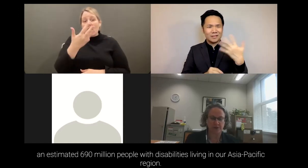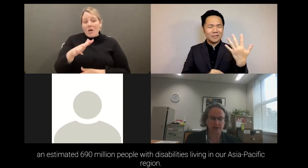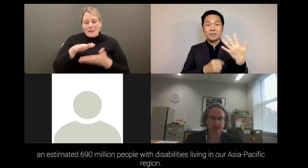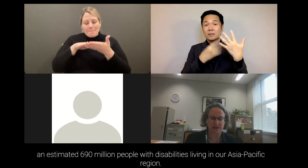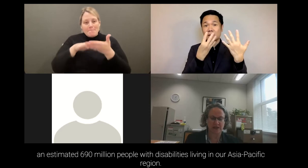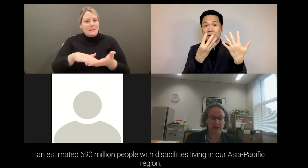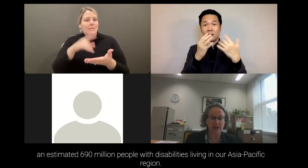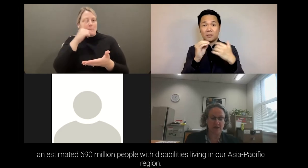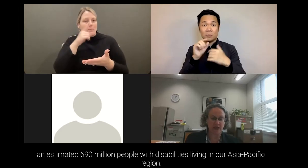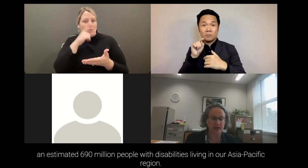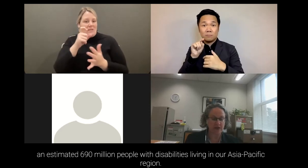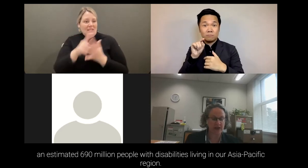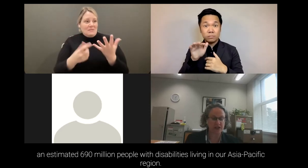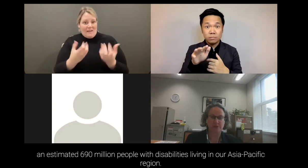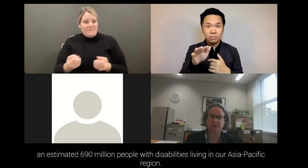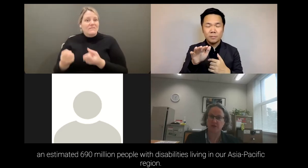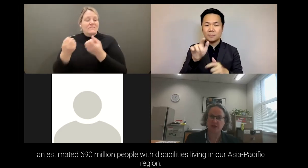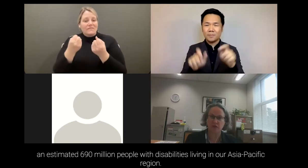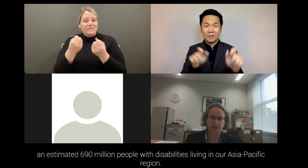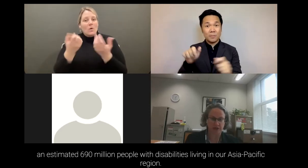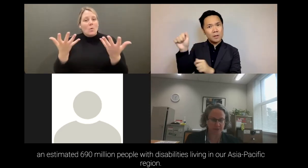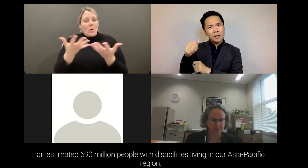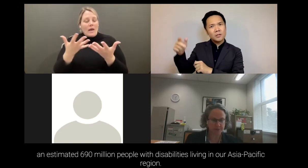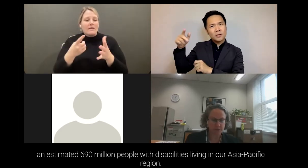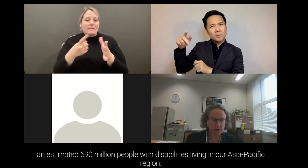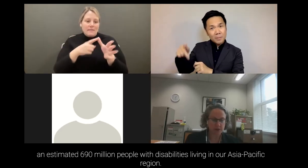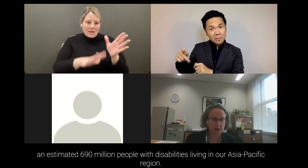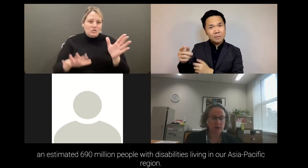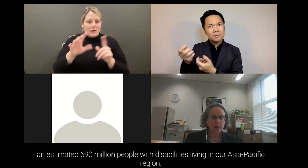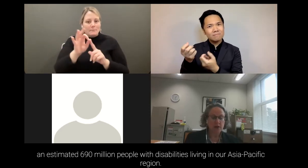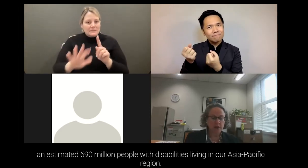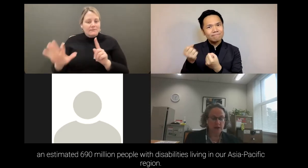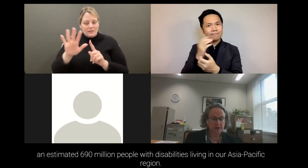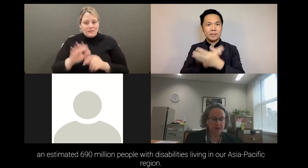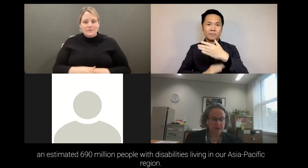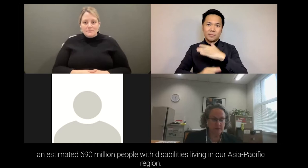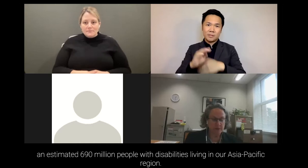with disabilities living in our Asia-Pacific region.